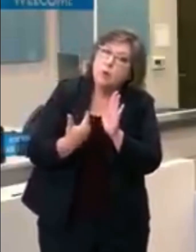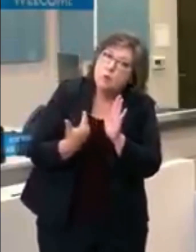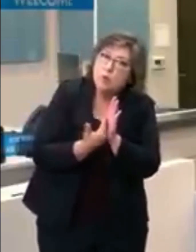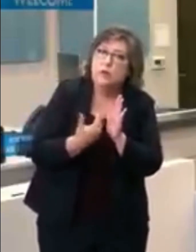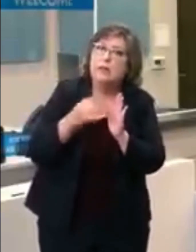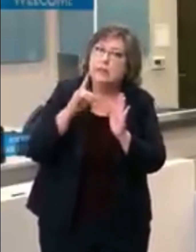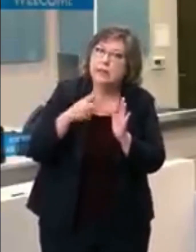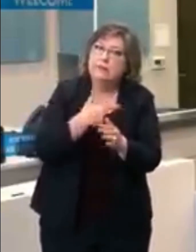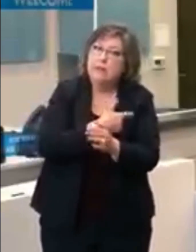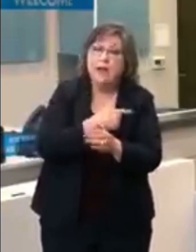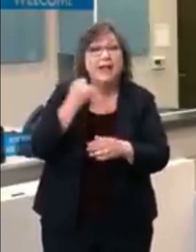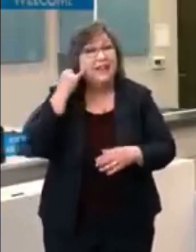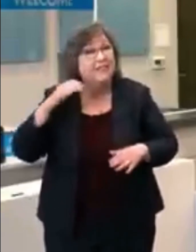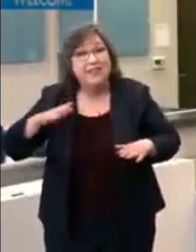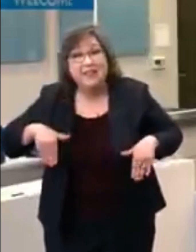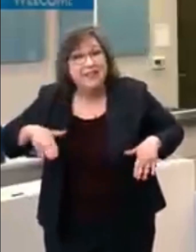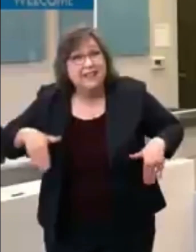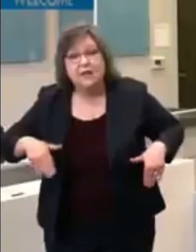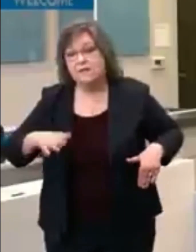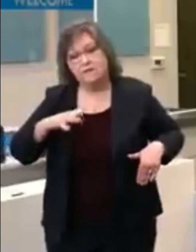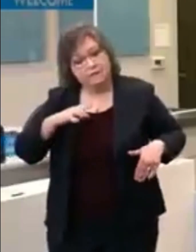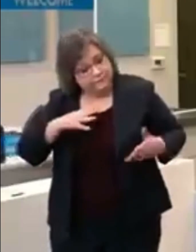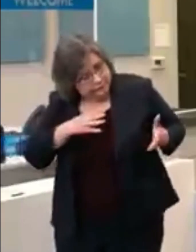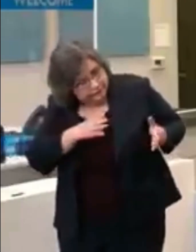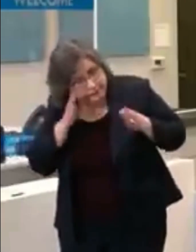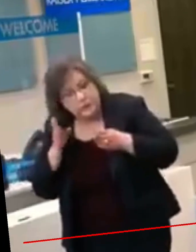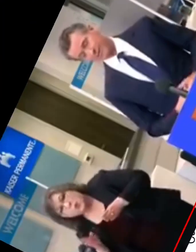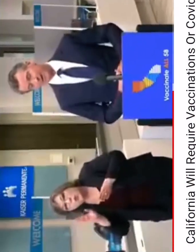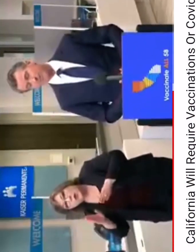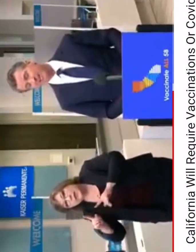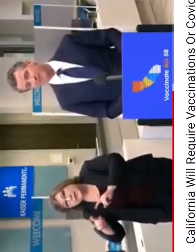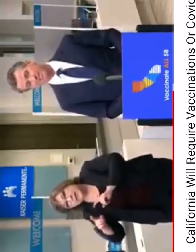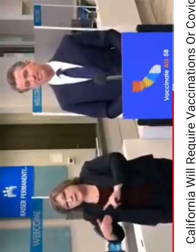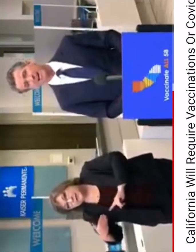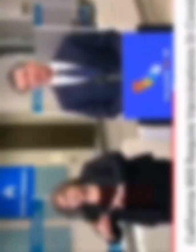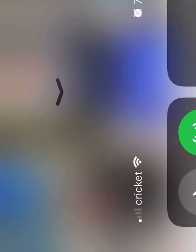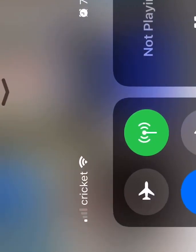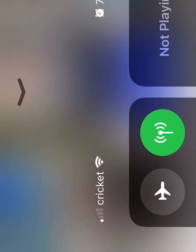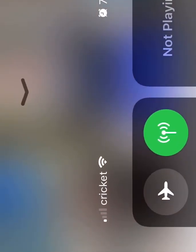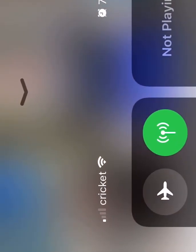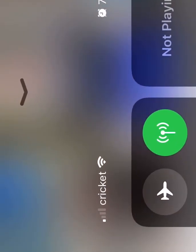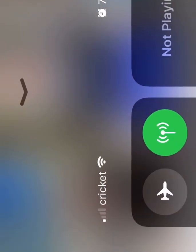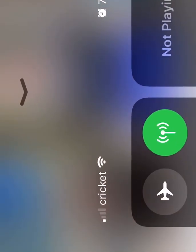tested. And so we are sincere in our belief and desire that we